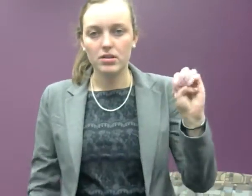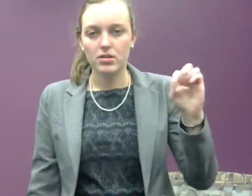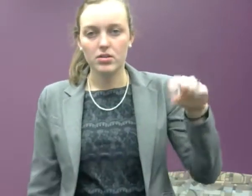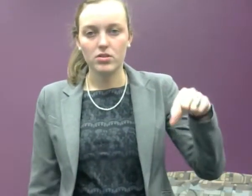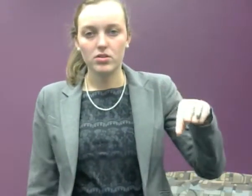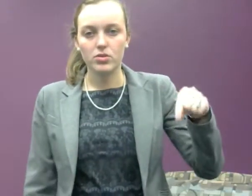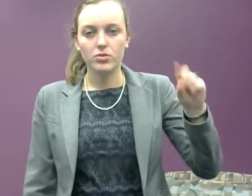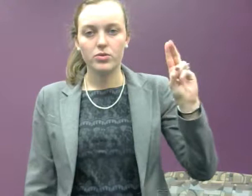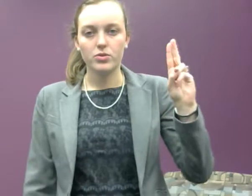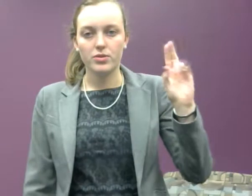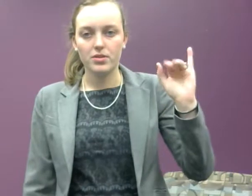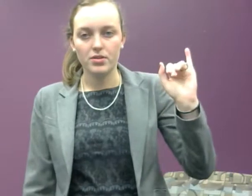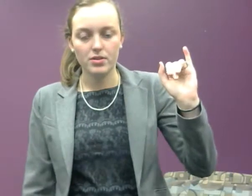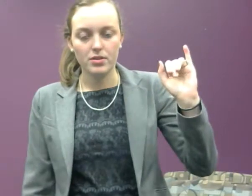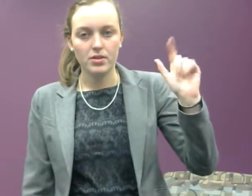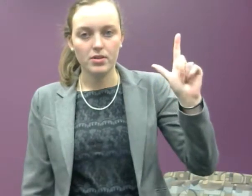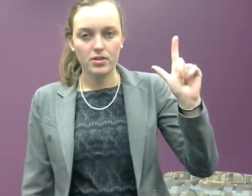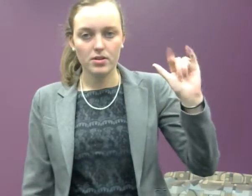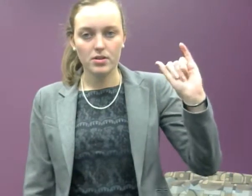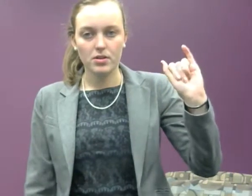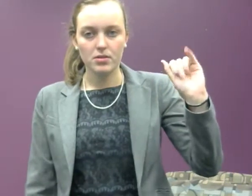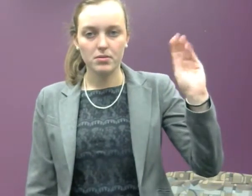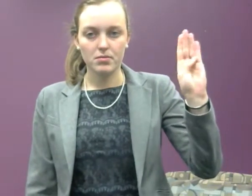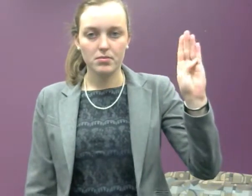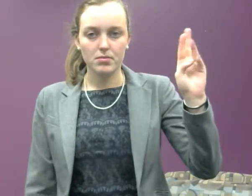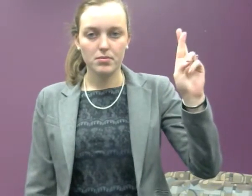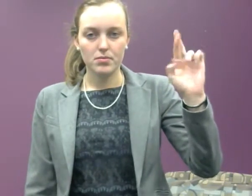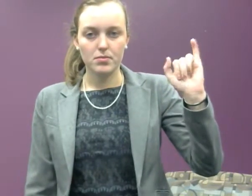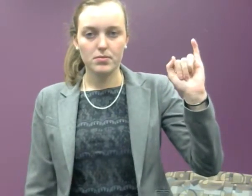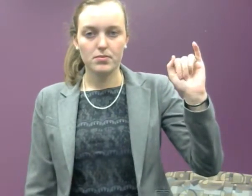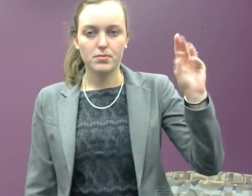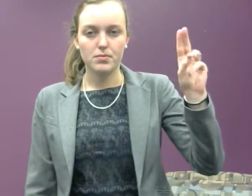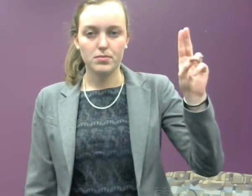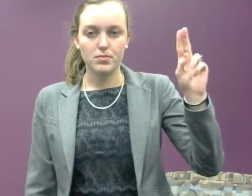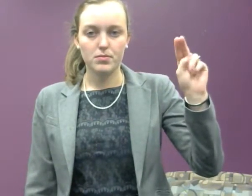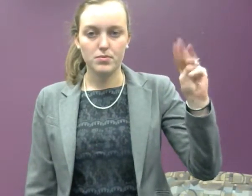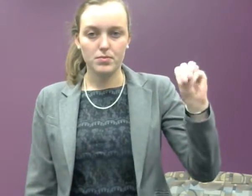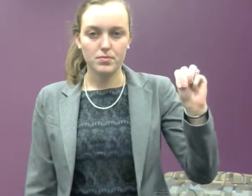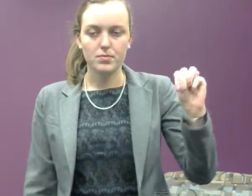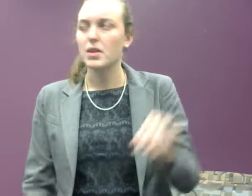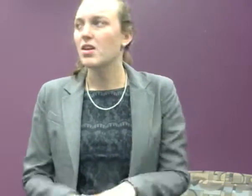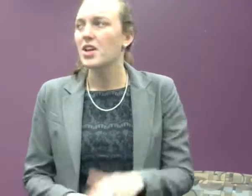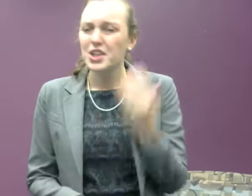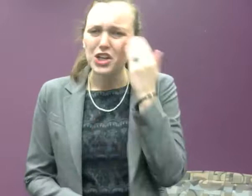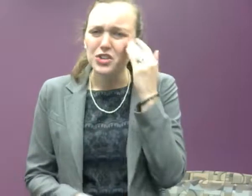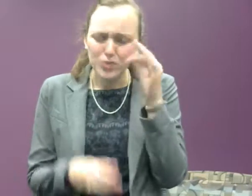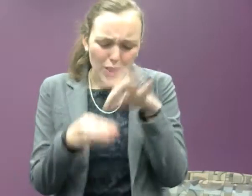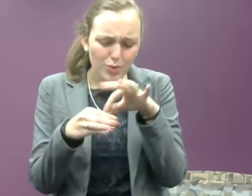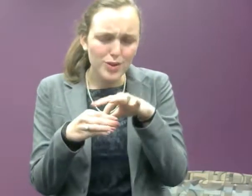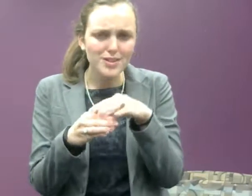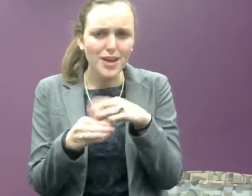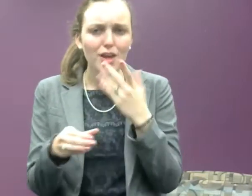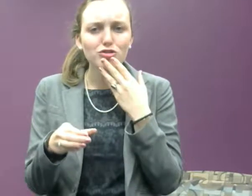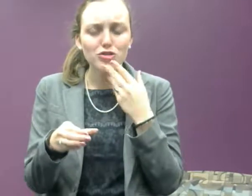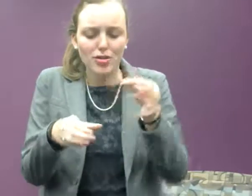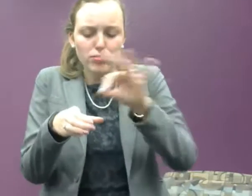faster. You ever wonder why when you put sugar in your tea, it stays mixed, stays throughout